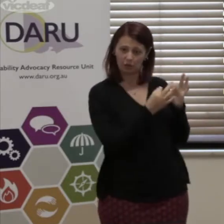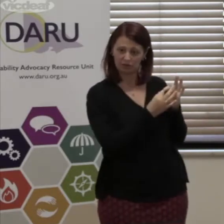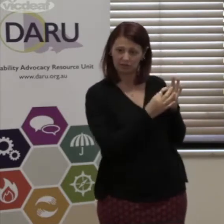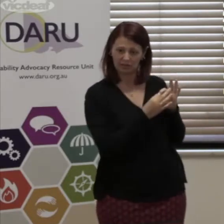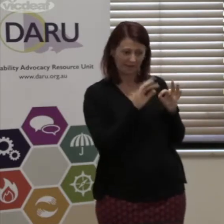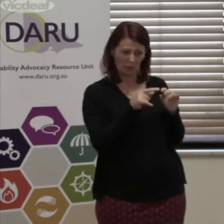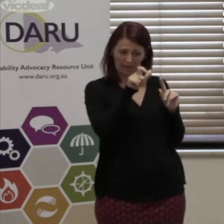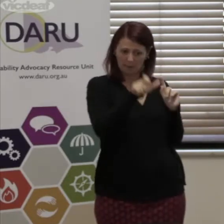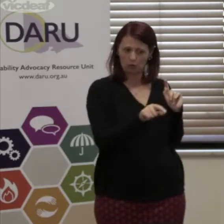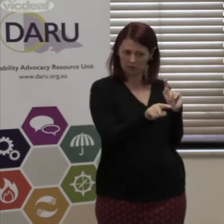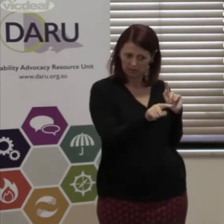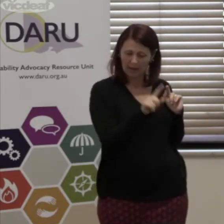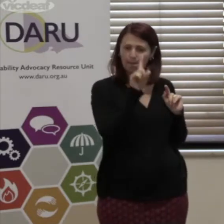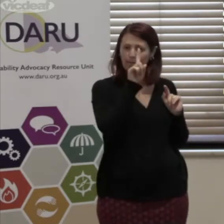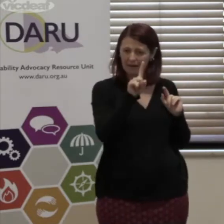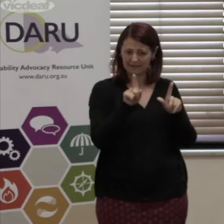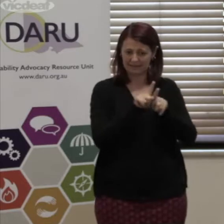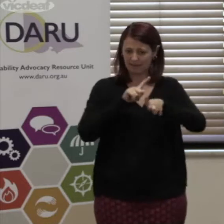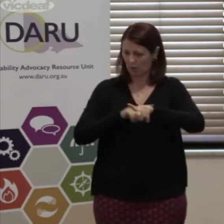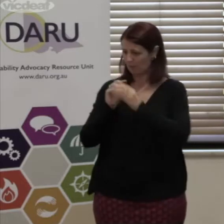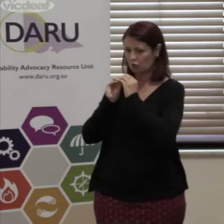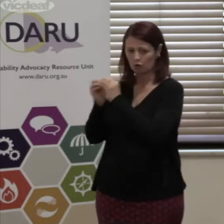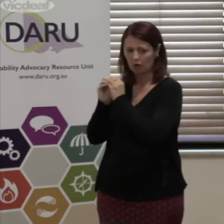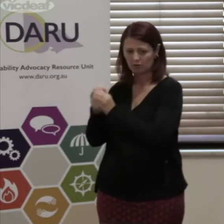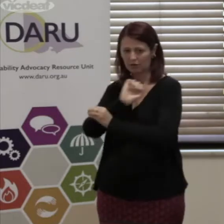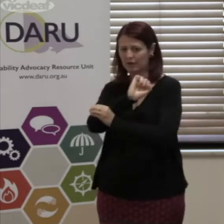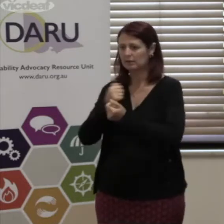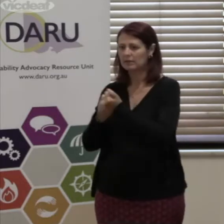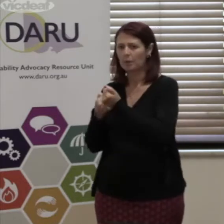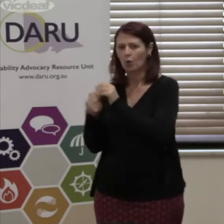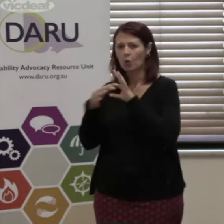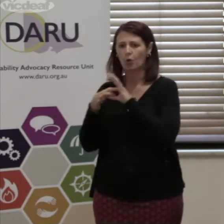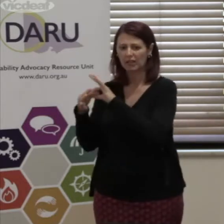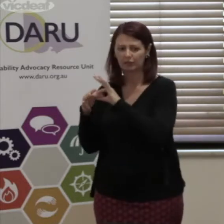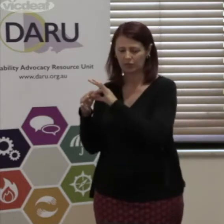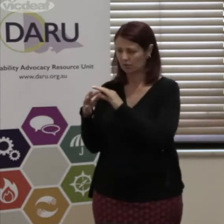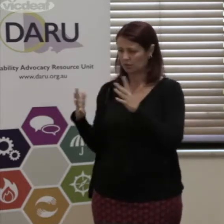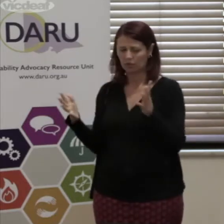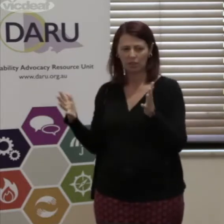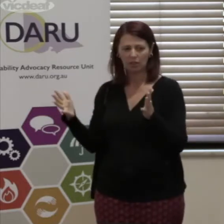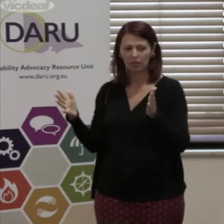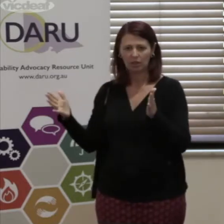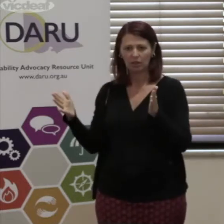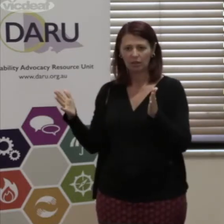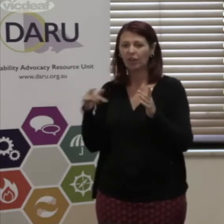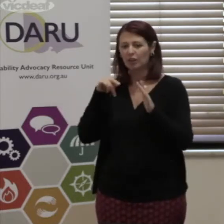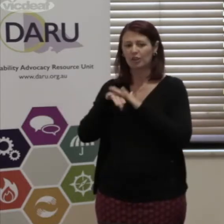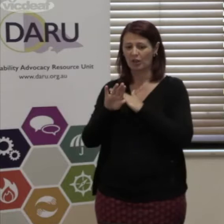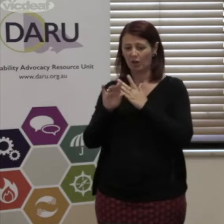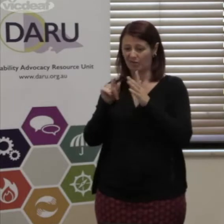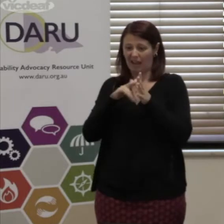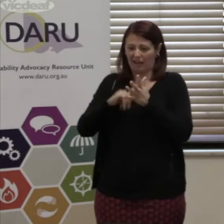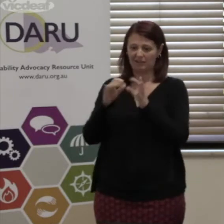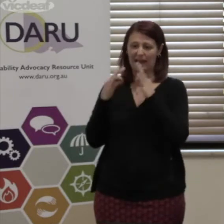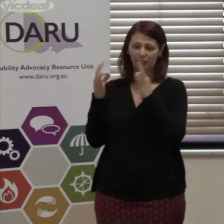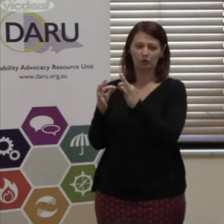particular participant, but at the same time negotiating their support coordination. And so as an agency, you would need to have